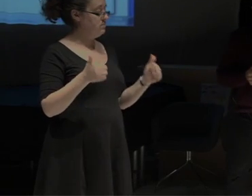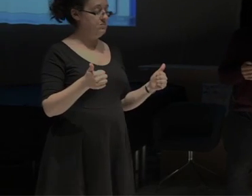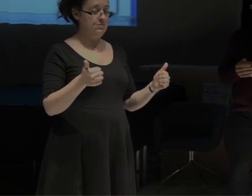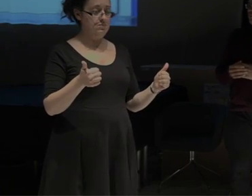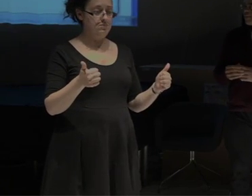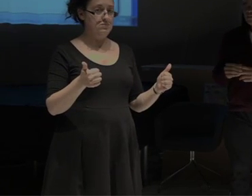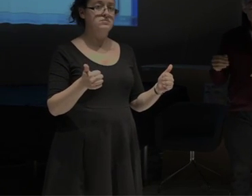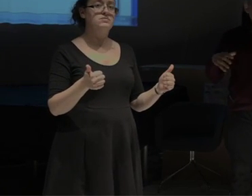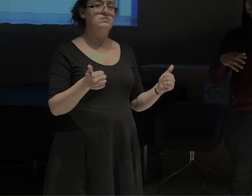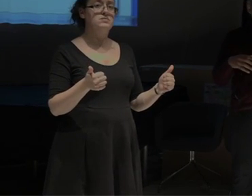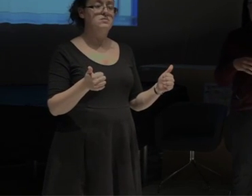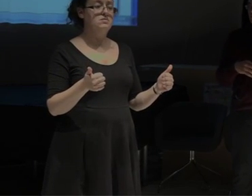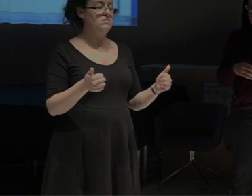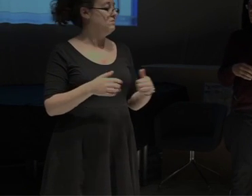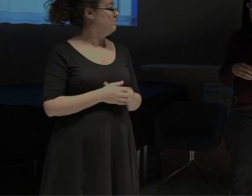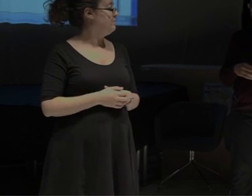right.